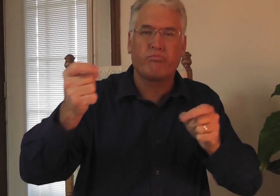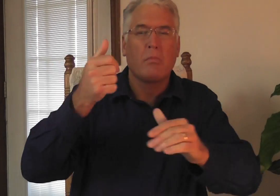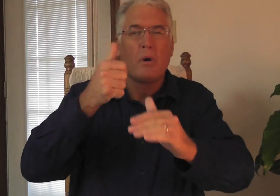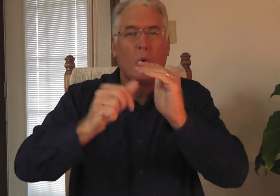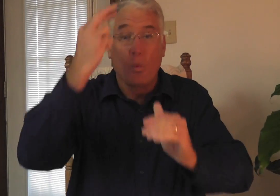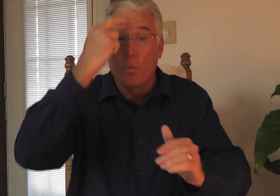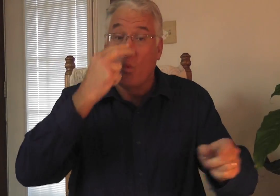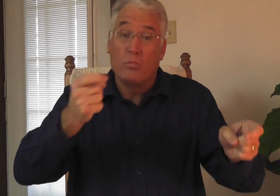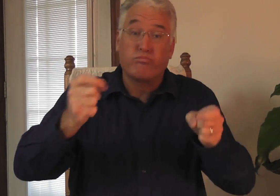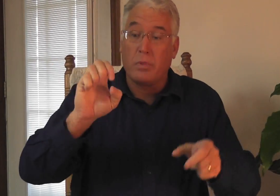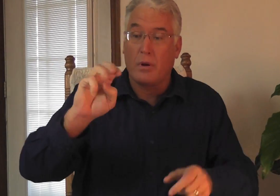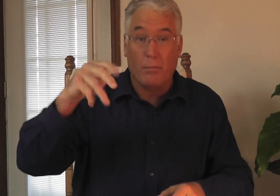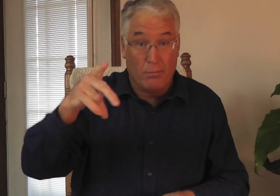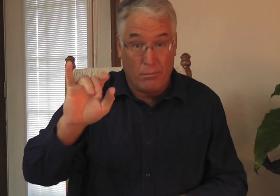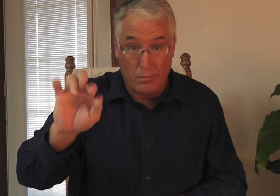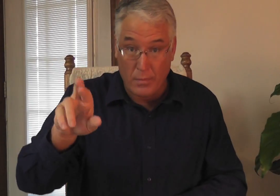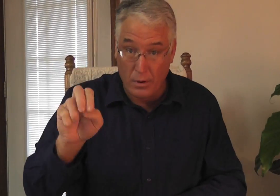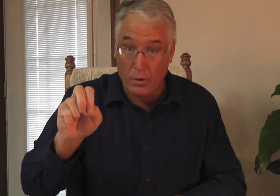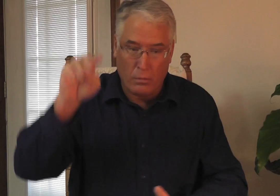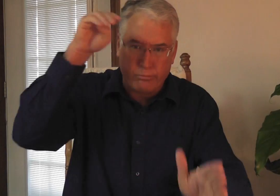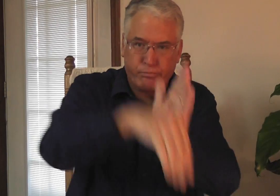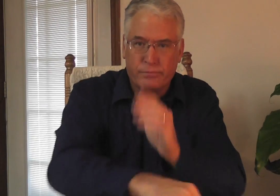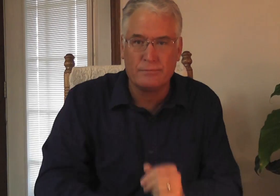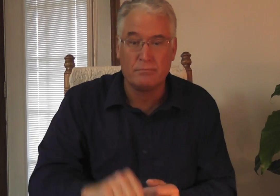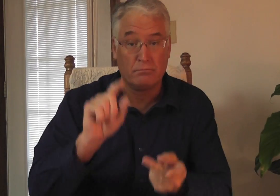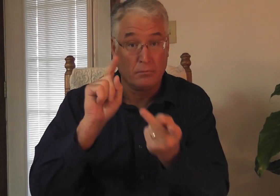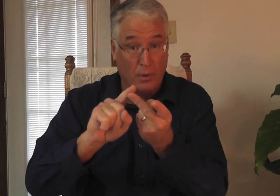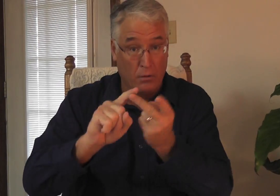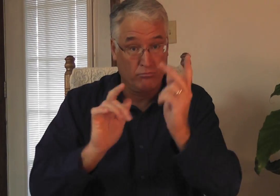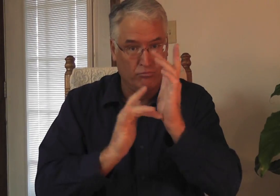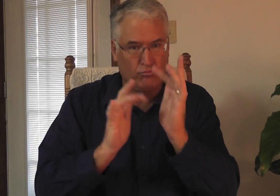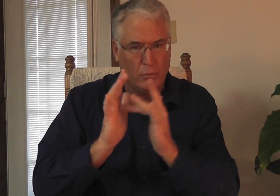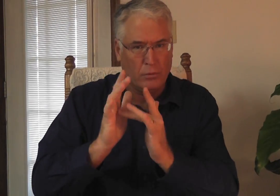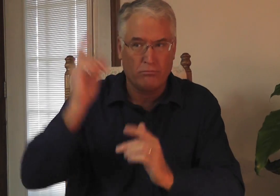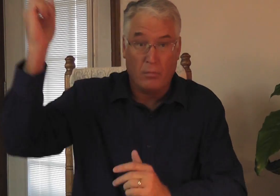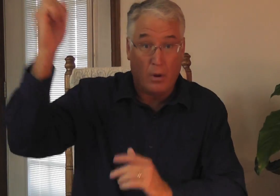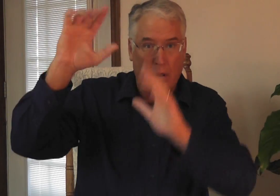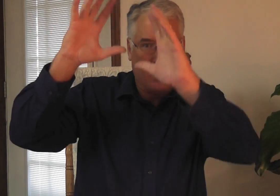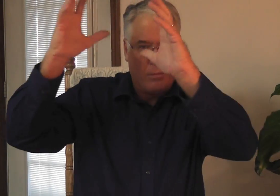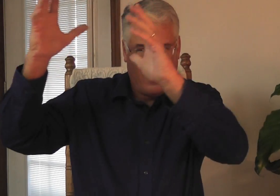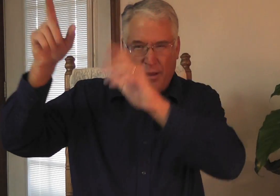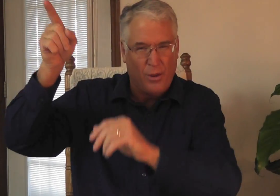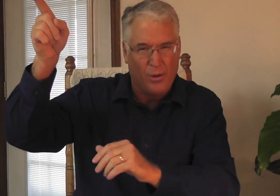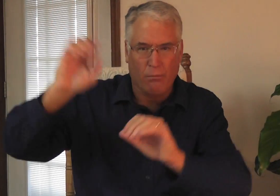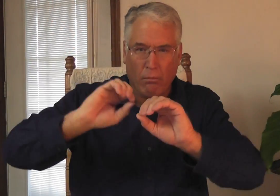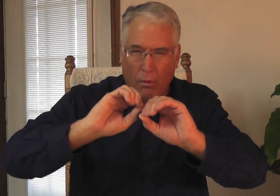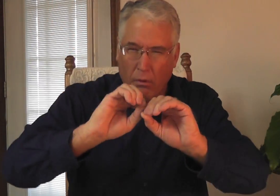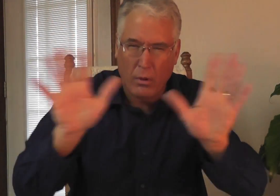One, Jerusalem ruling under the Roman Empire declining. Secondly, Jesus